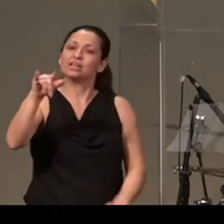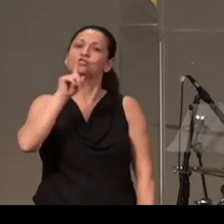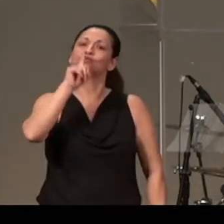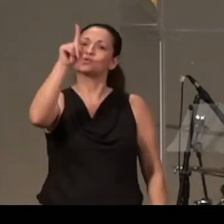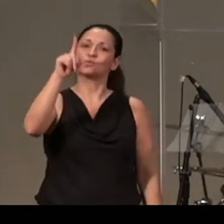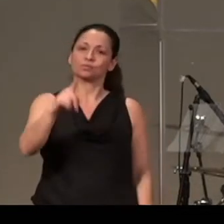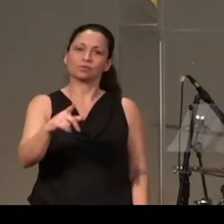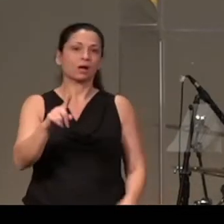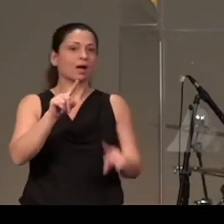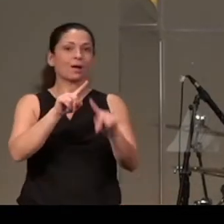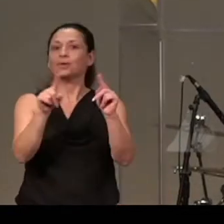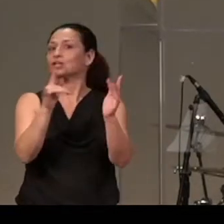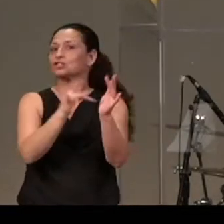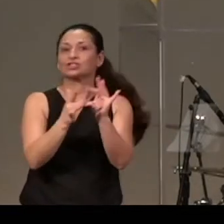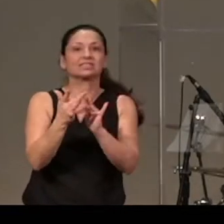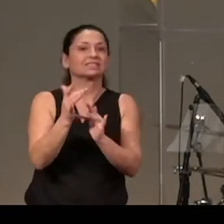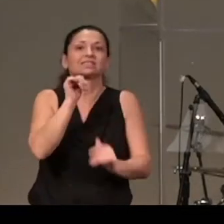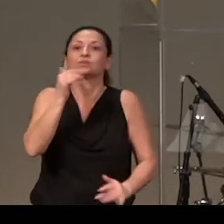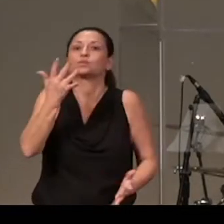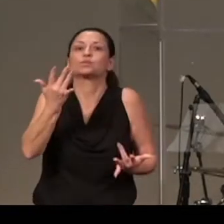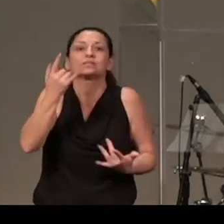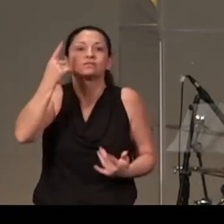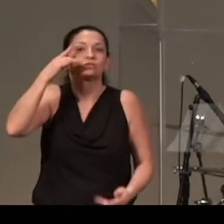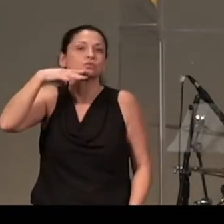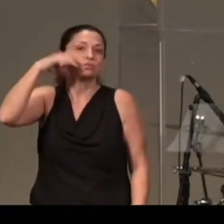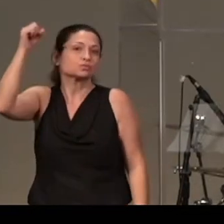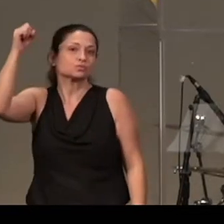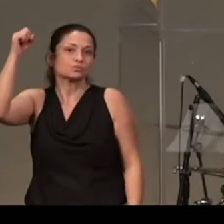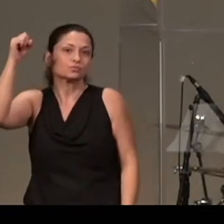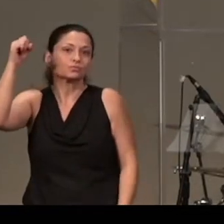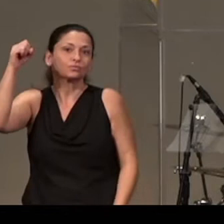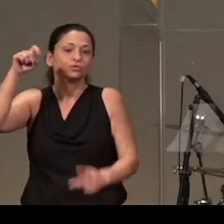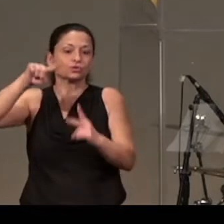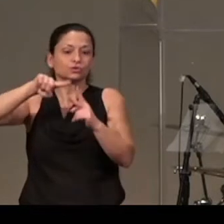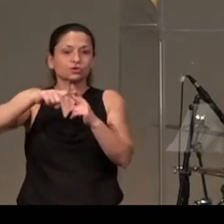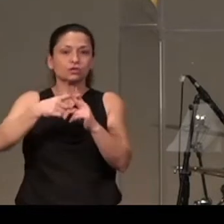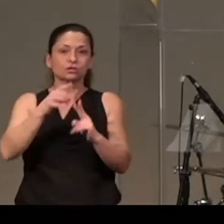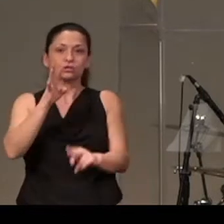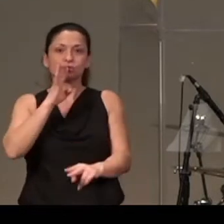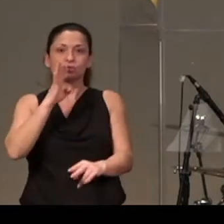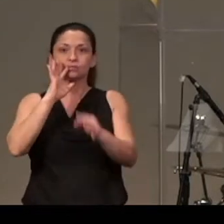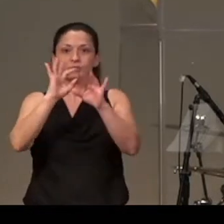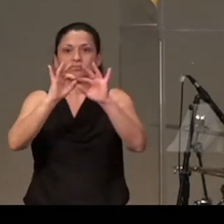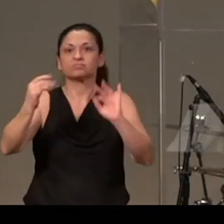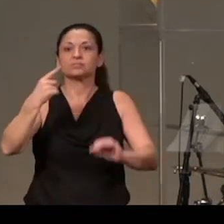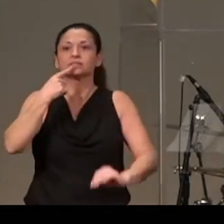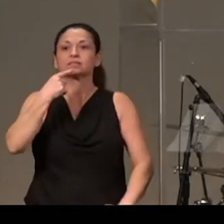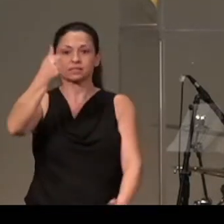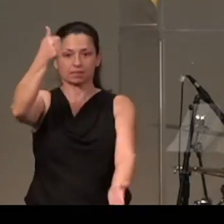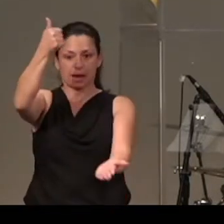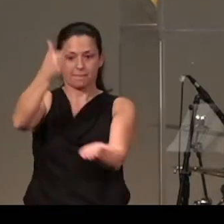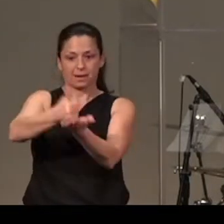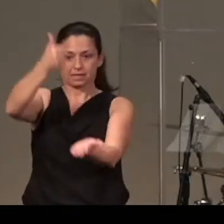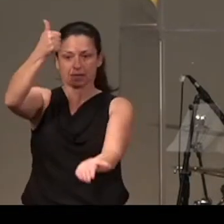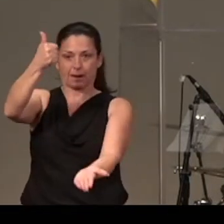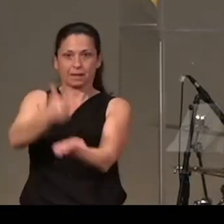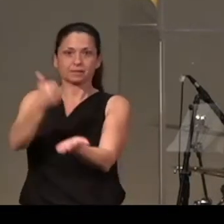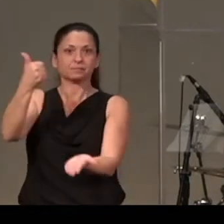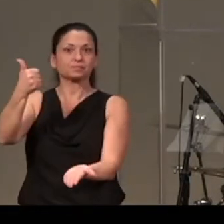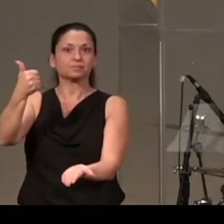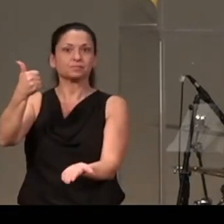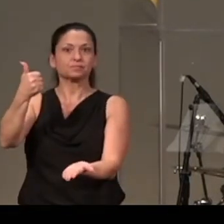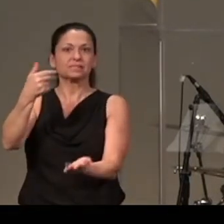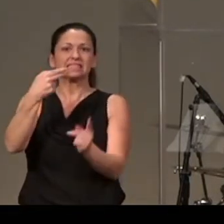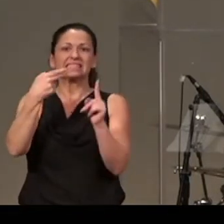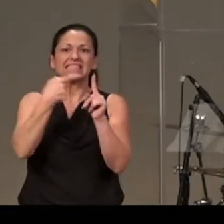But Jesus didn't wait for the elders. He started his statement with amen, amen.